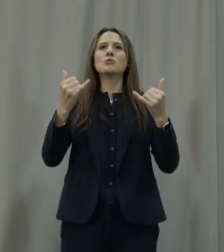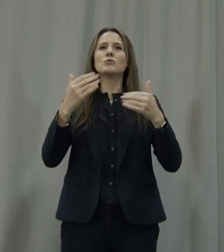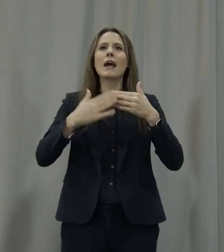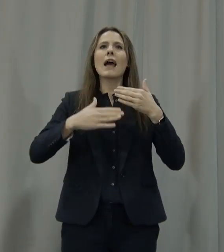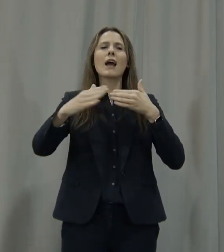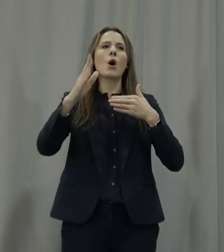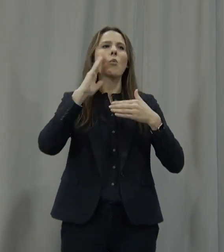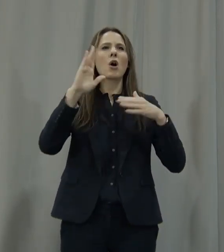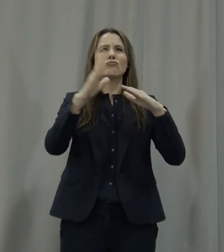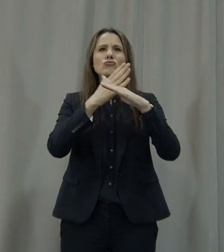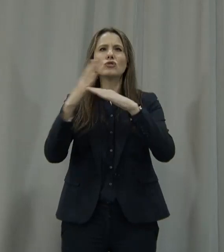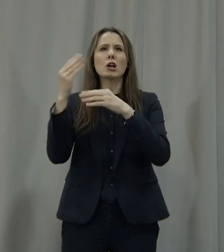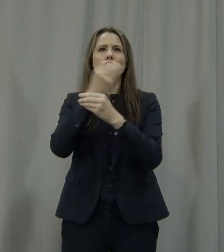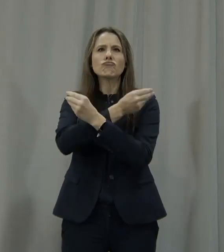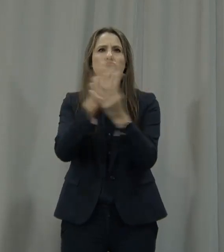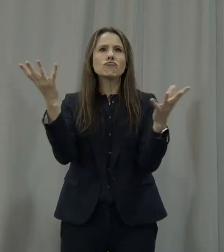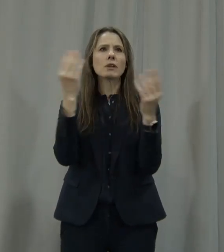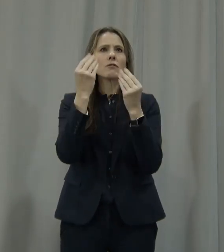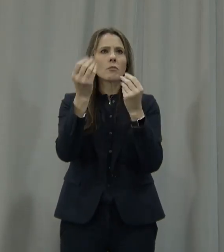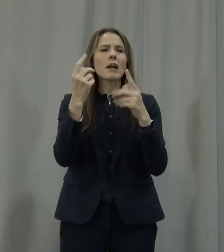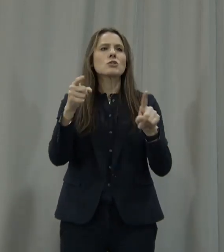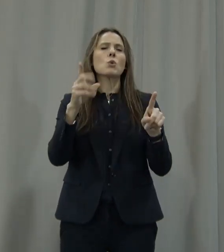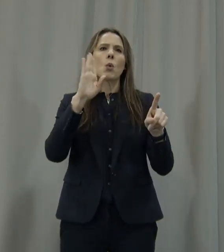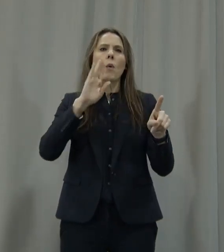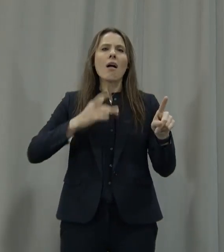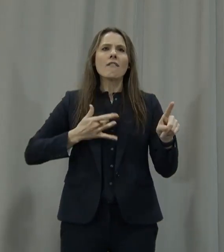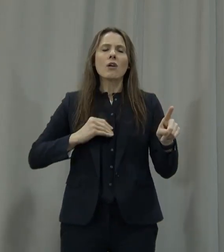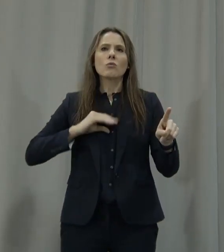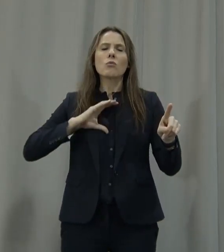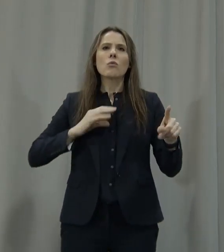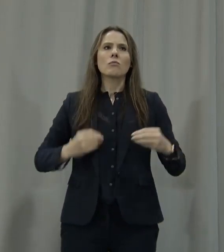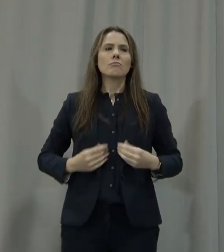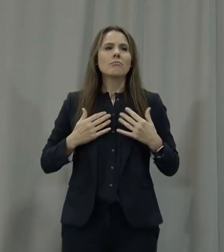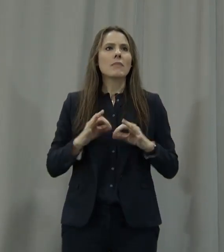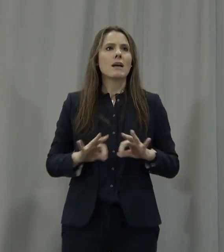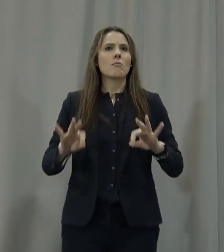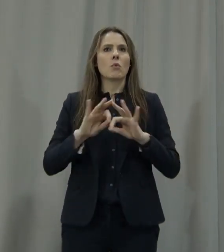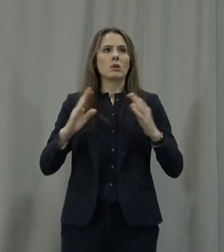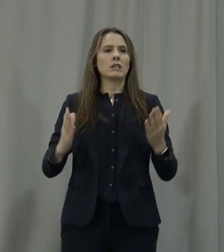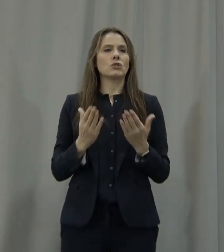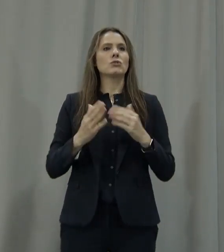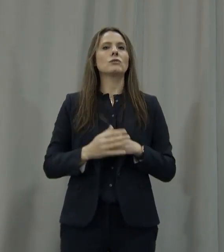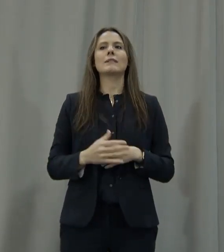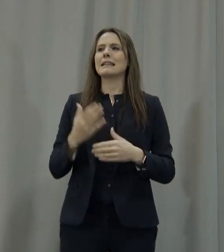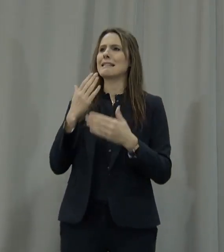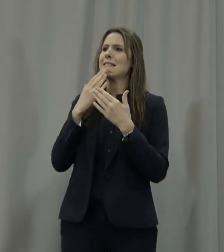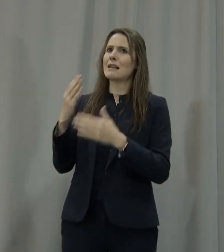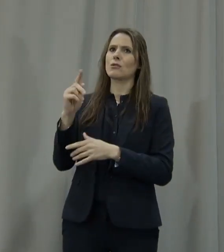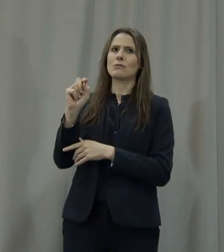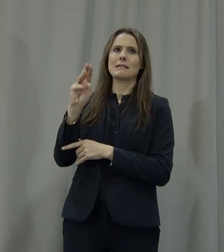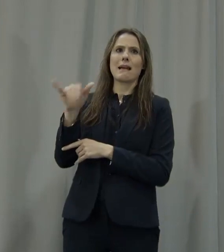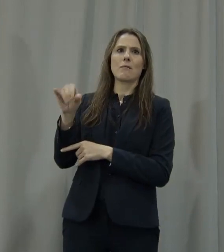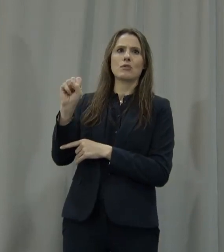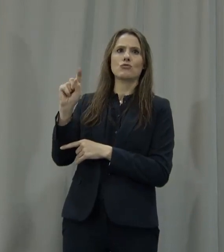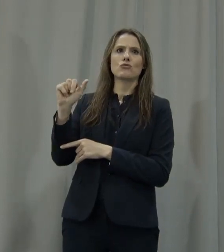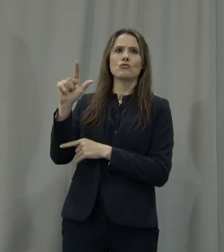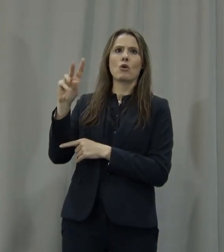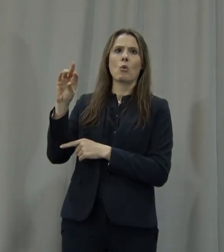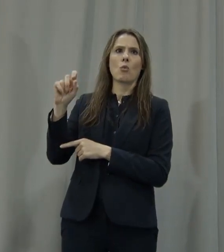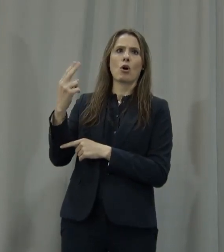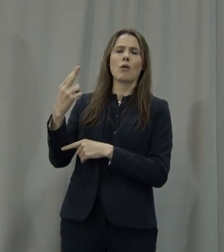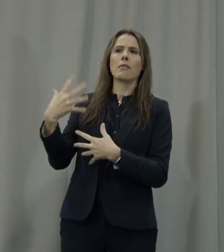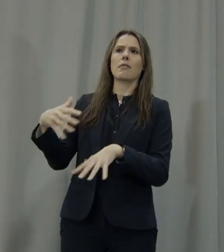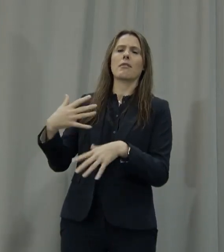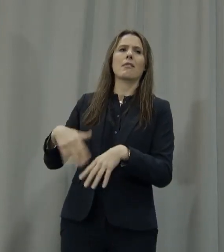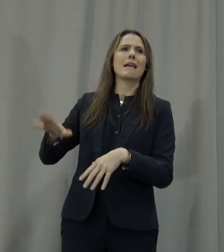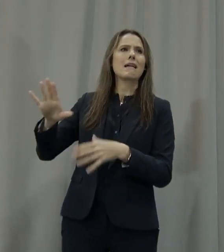that I think will make it worth your while to be here. Want to thank Tommy Stallworth for his remarks and the assistance he